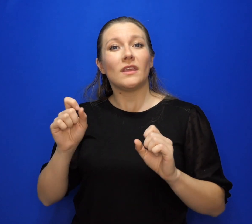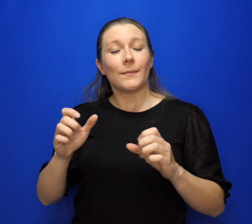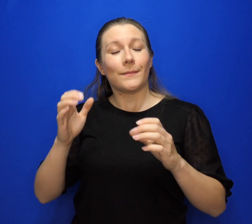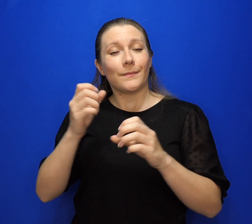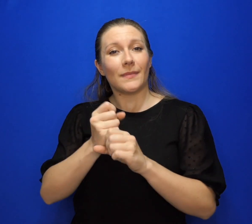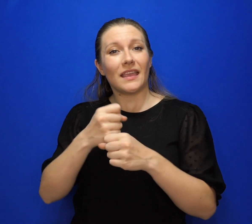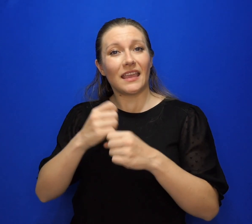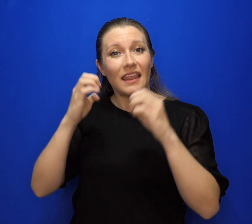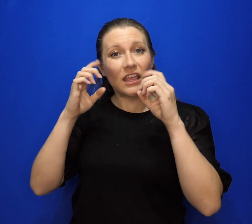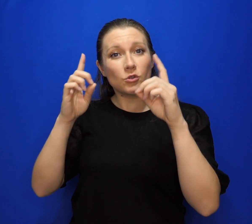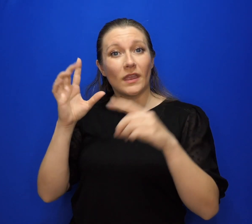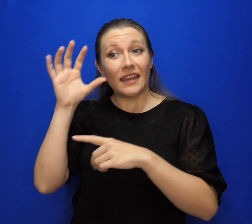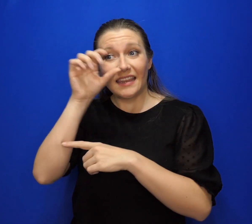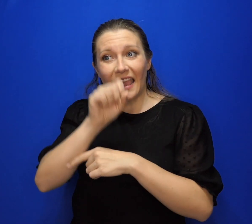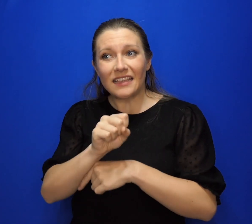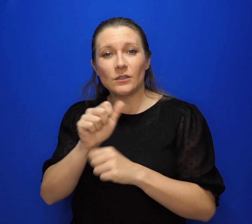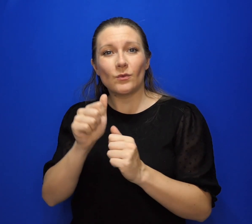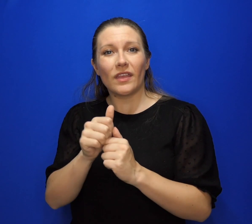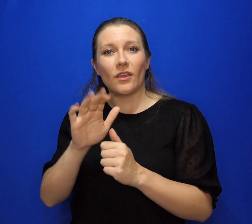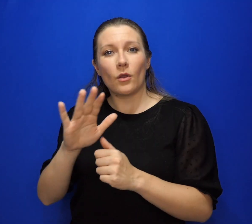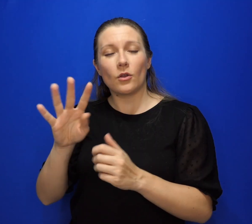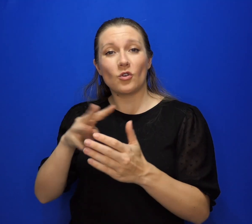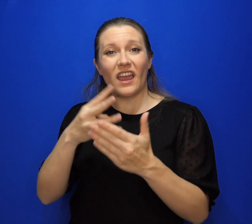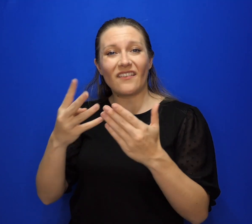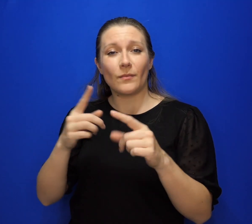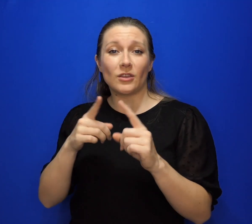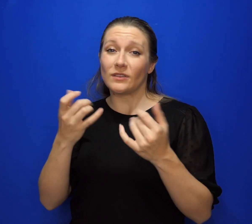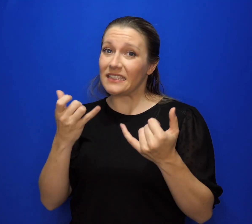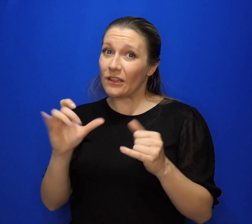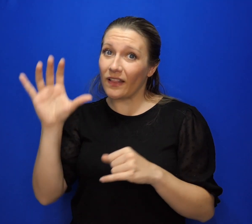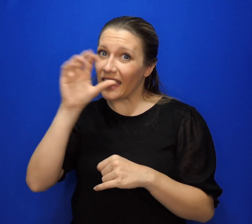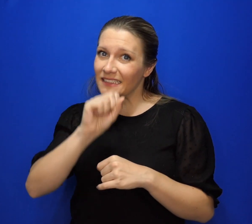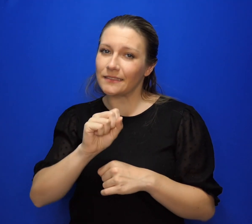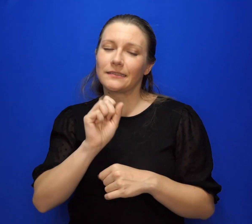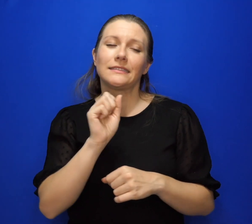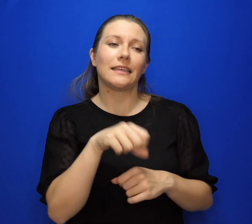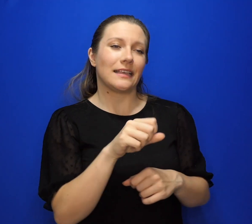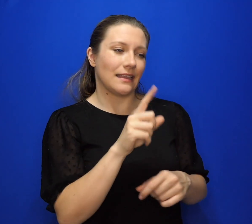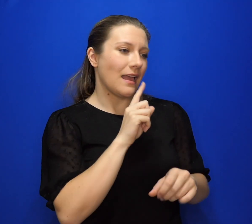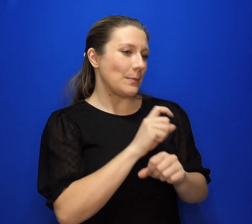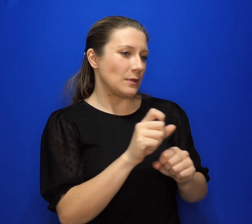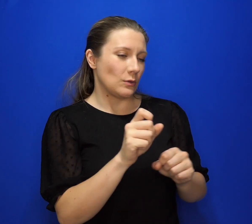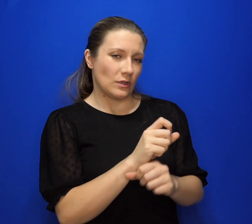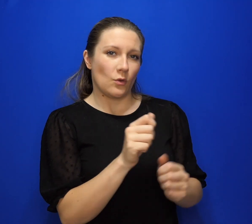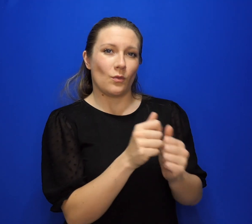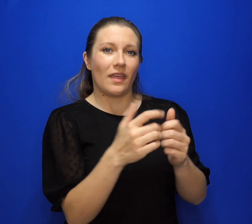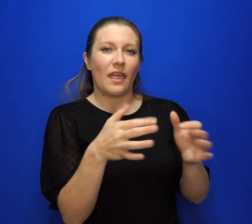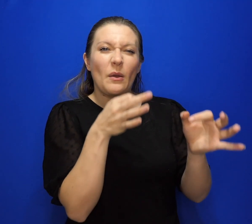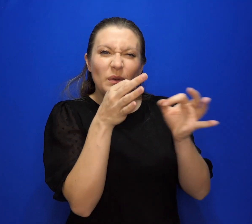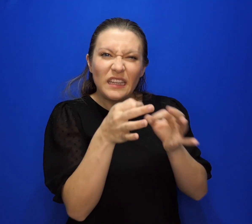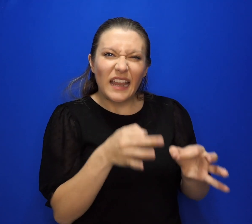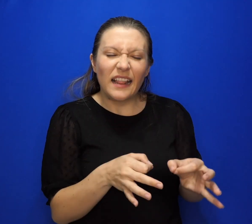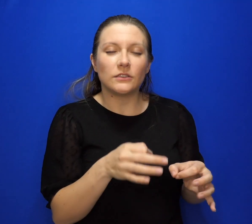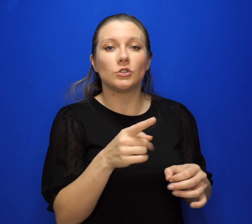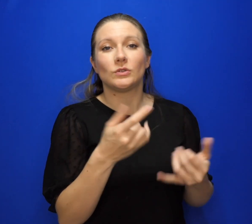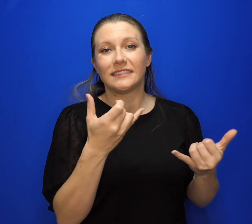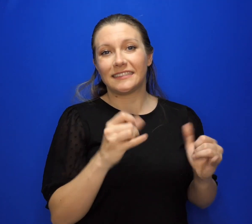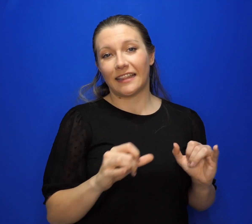guessing. Absolutely. Yeah. Without details, Yeah. you're still guessing. And that's where, when you say at